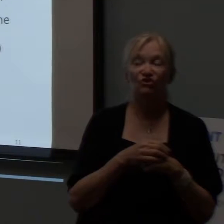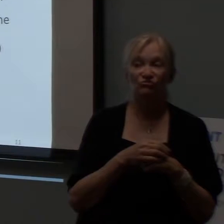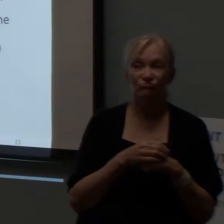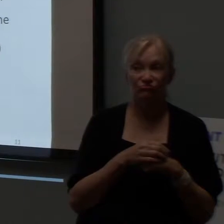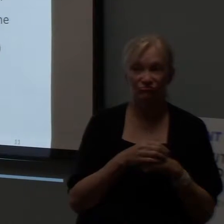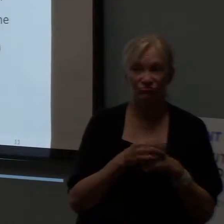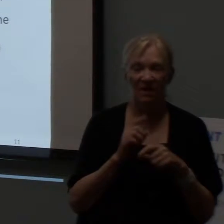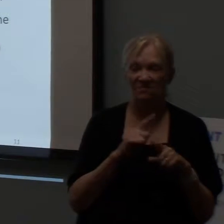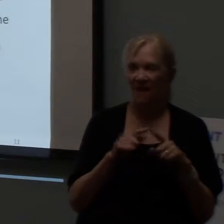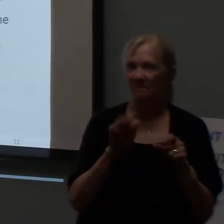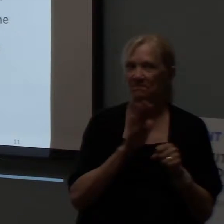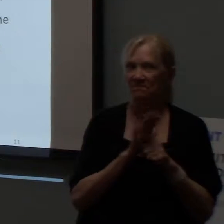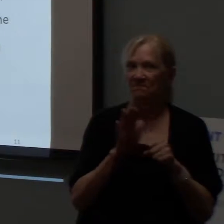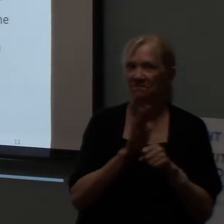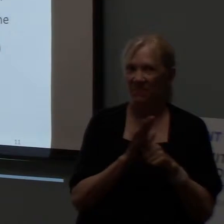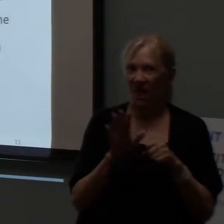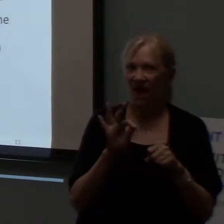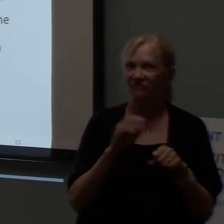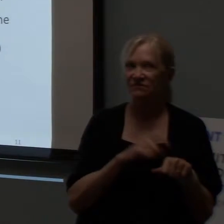but there's plenty of time.